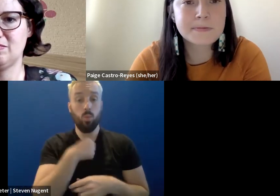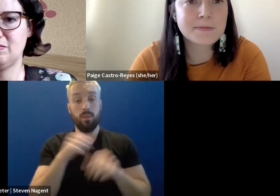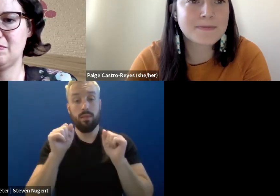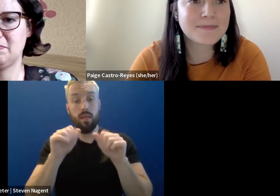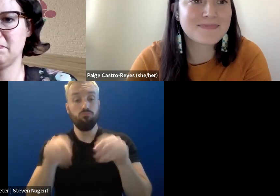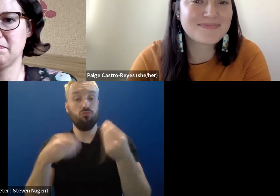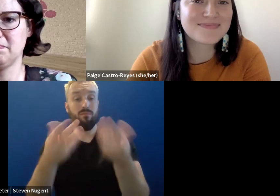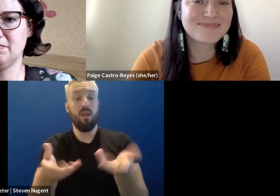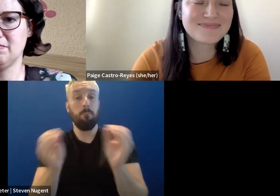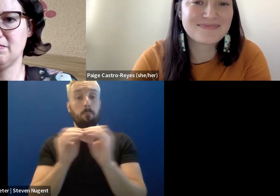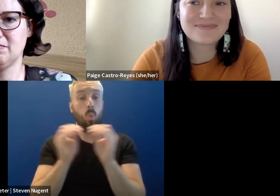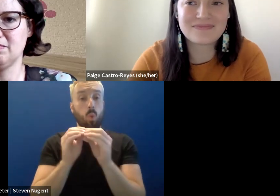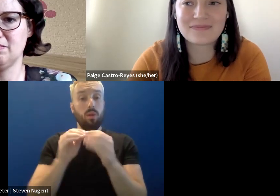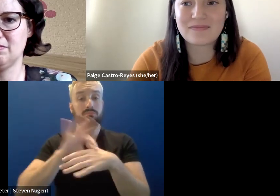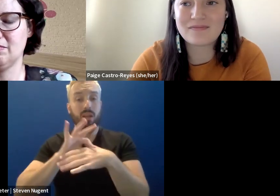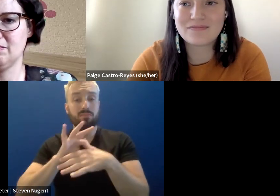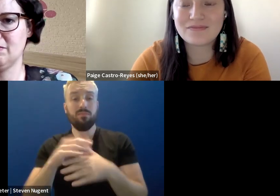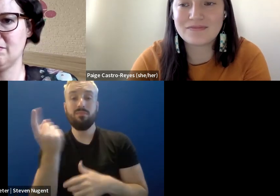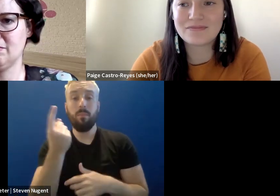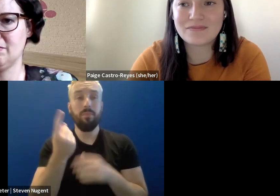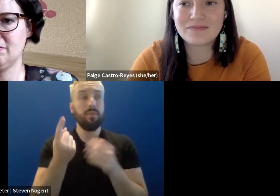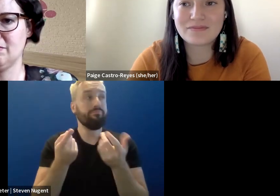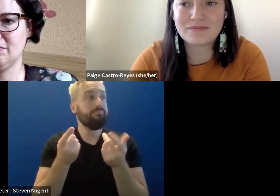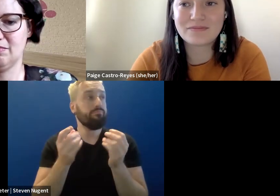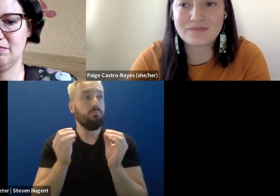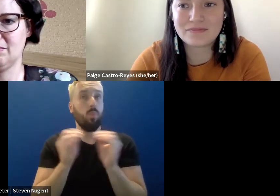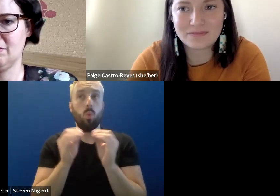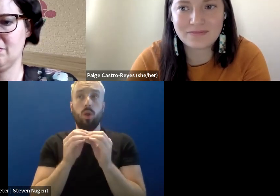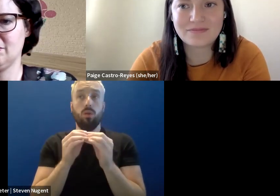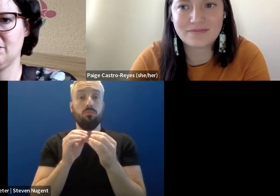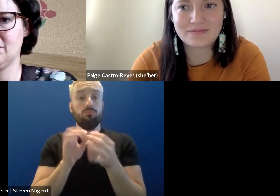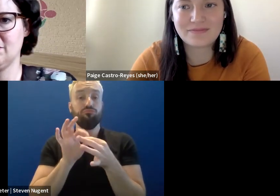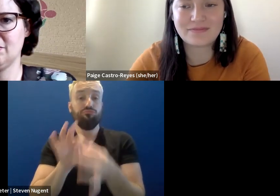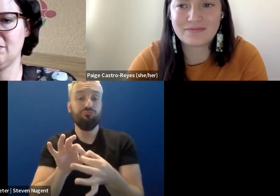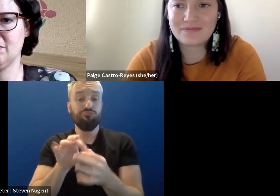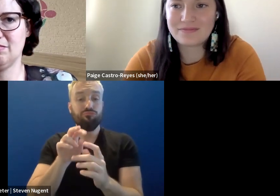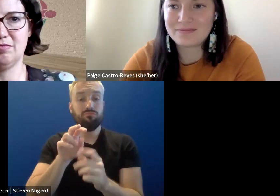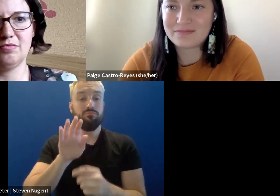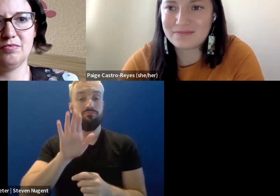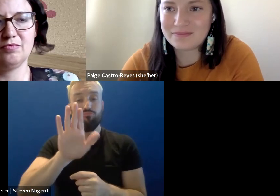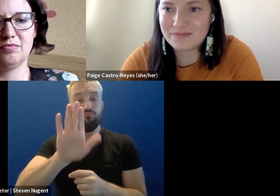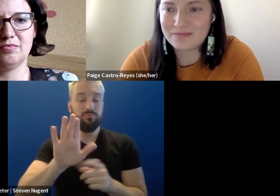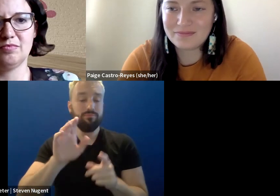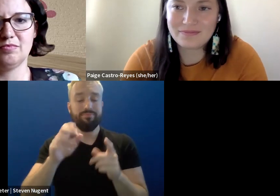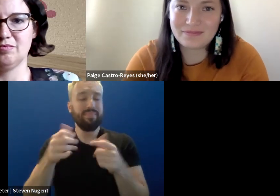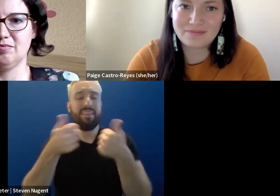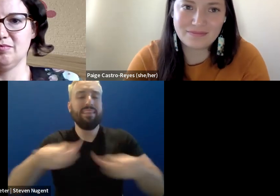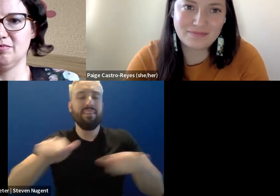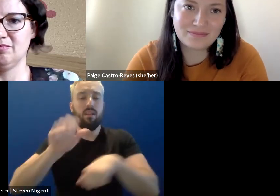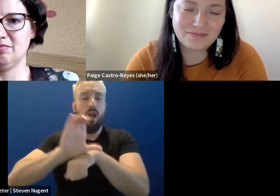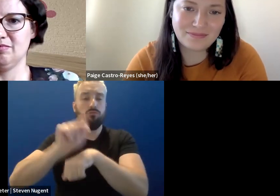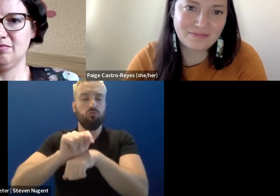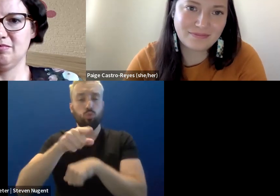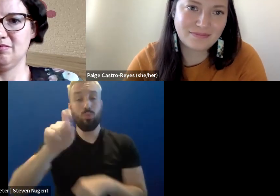provide any more content on something that might be a little more up your alley, or what, you know, any content that you're looking for. Let us